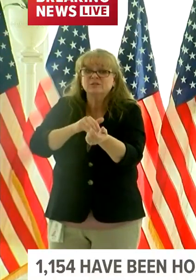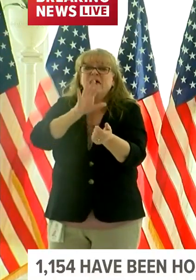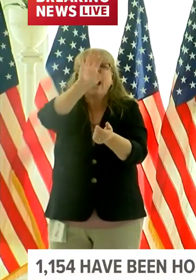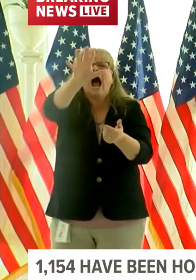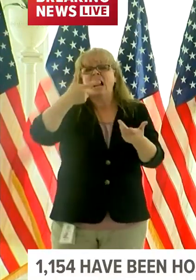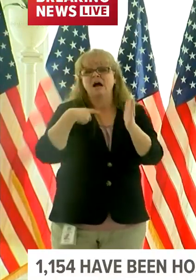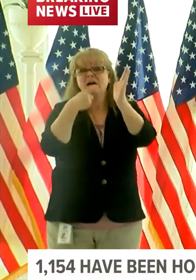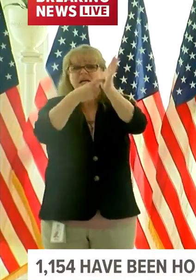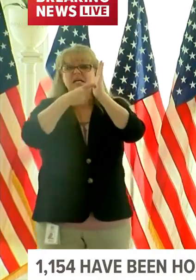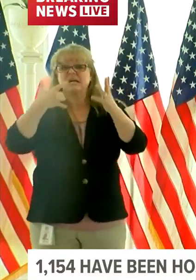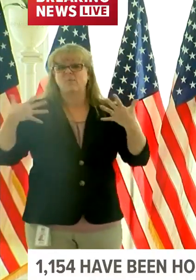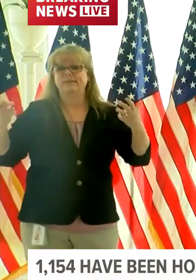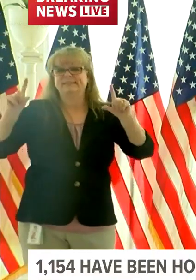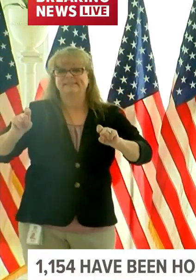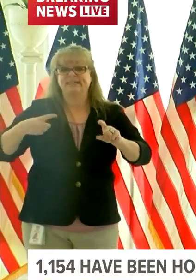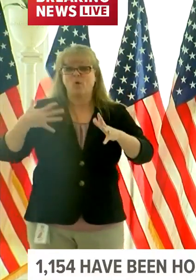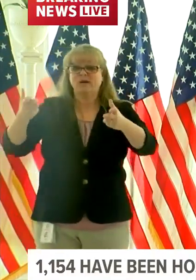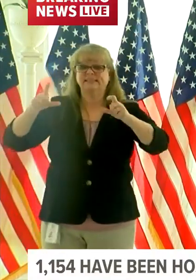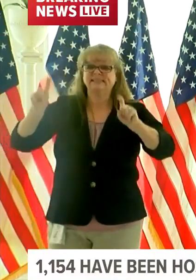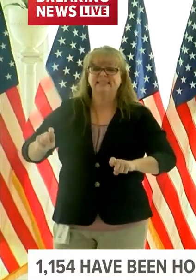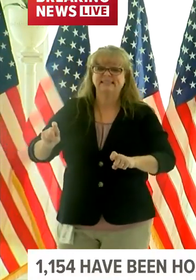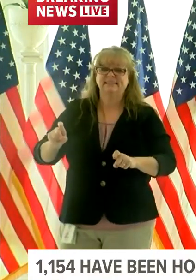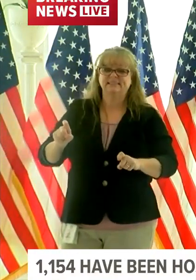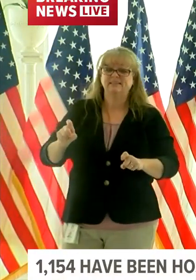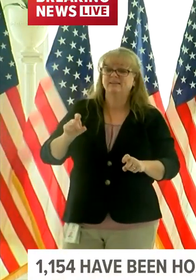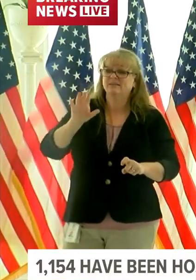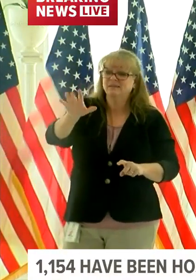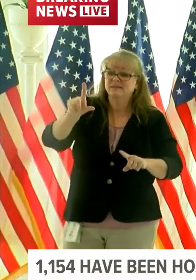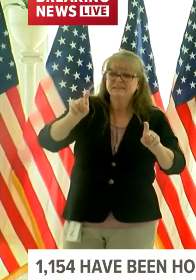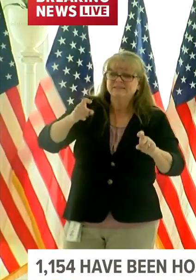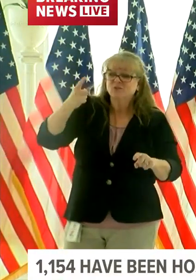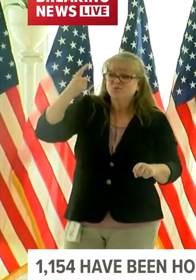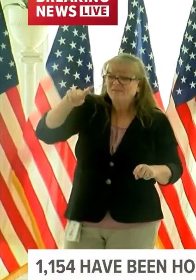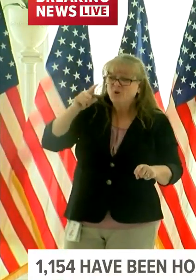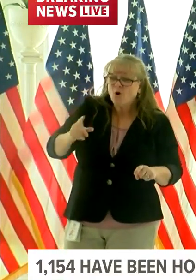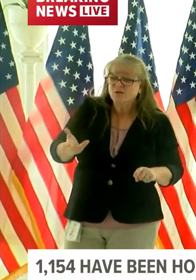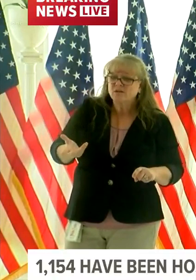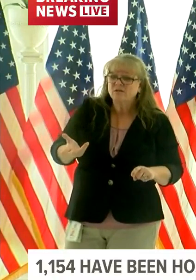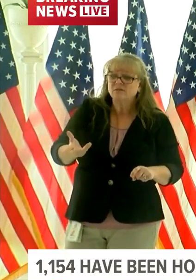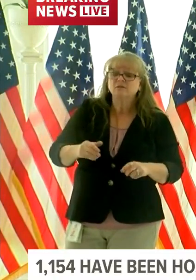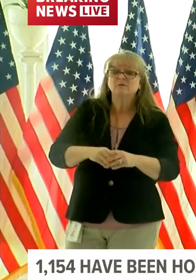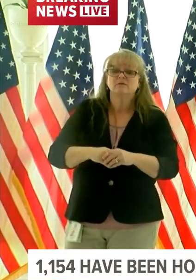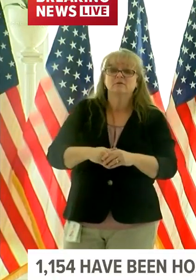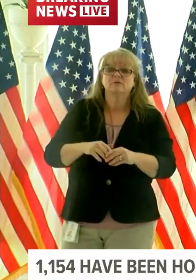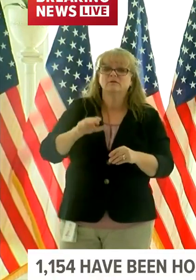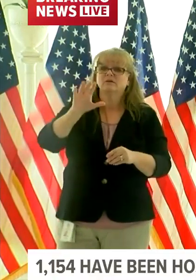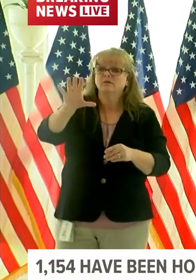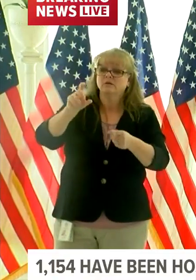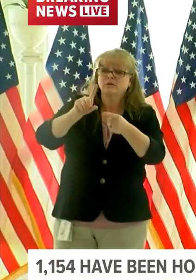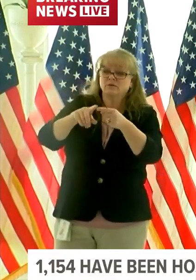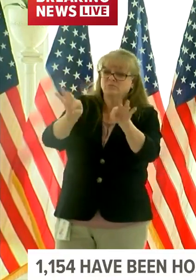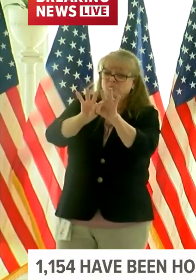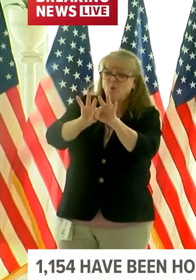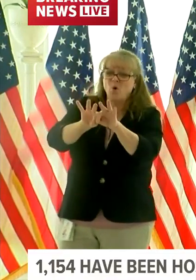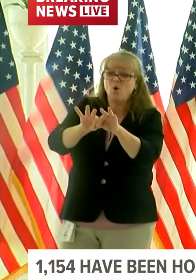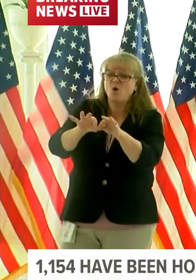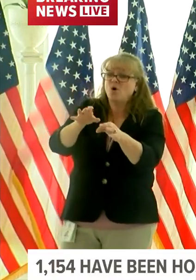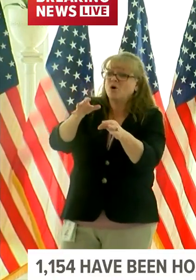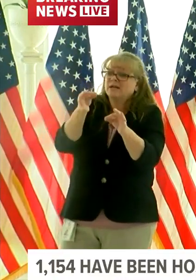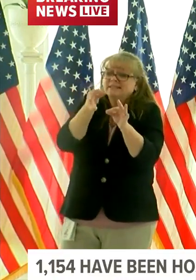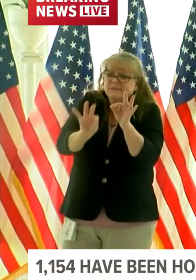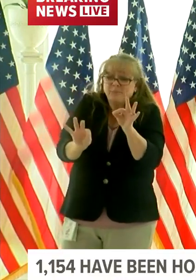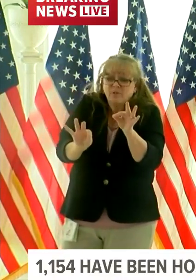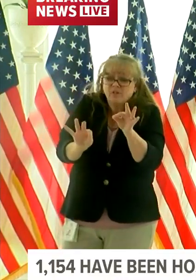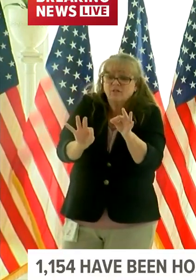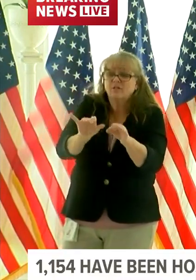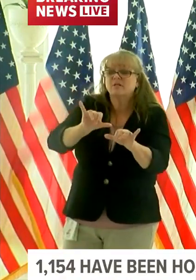that test doesn't inform anything. You do the exact same thing, whether it's COVID-19 or the flu or whatever that is. You stay at home